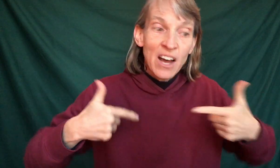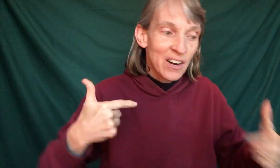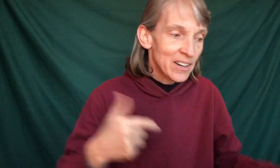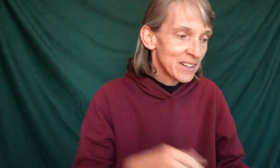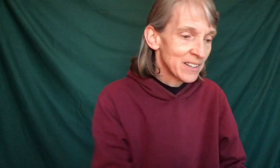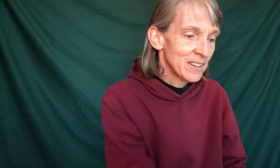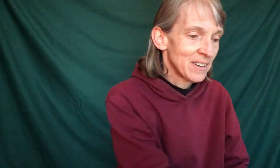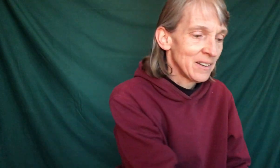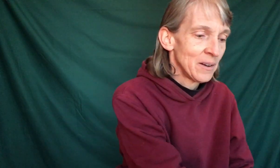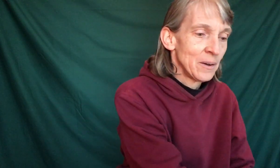are.